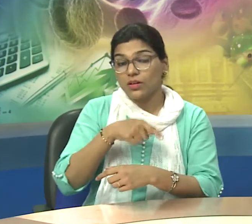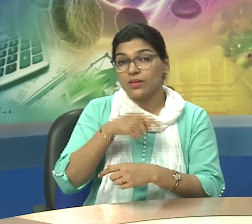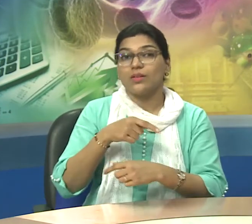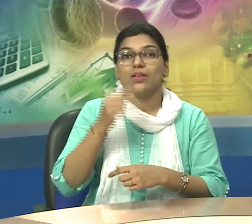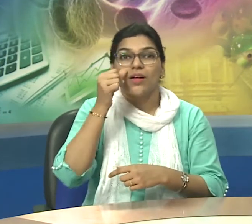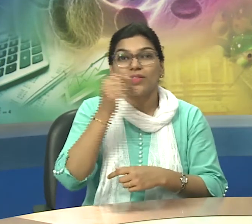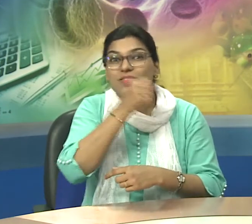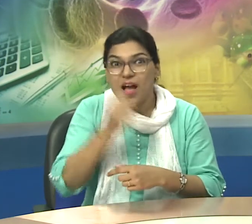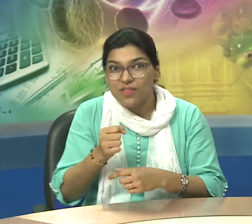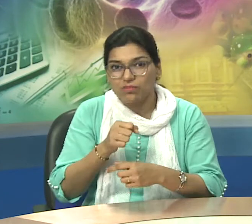he